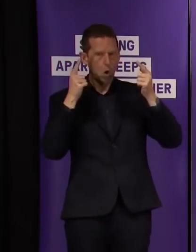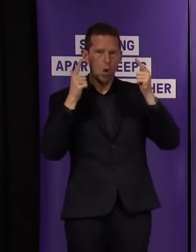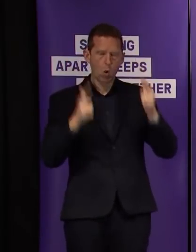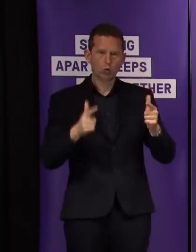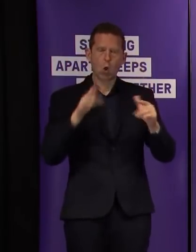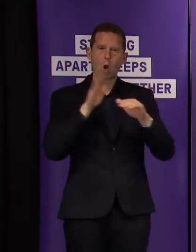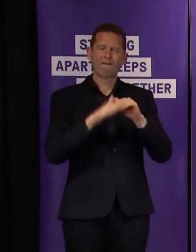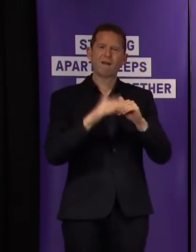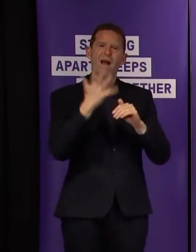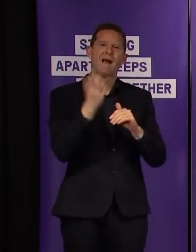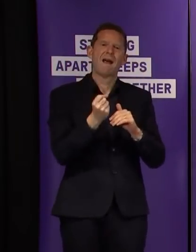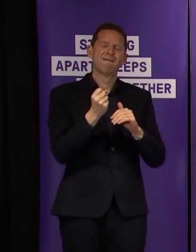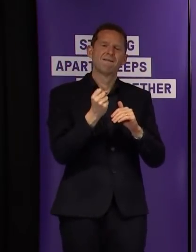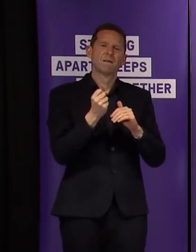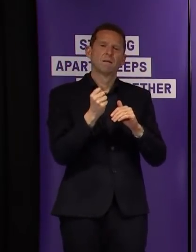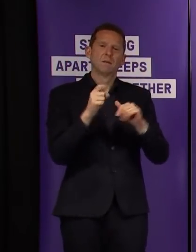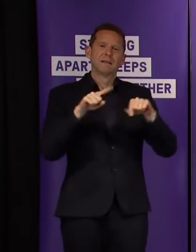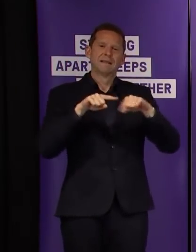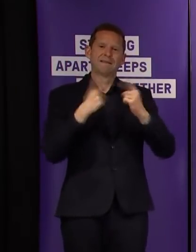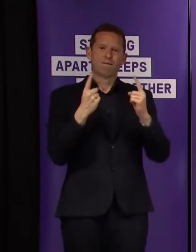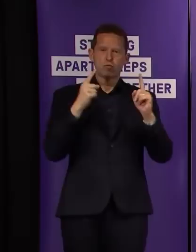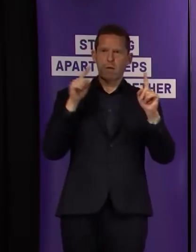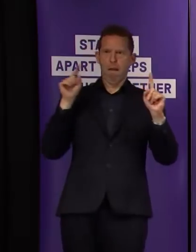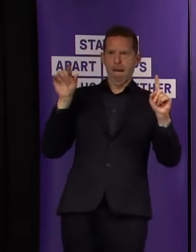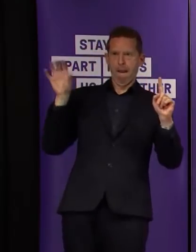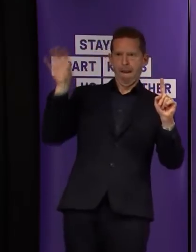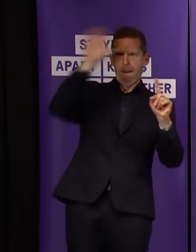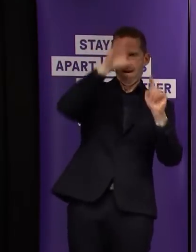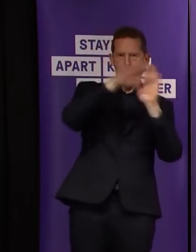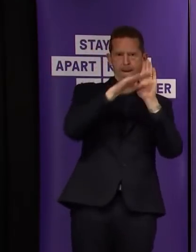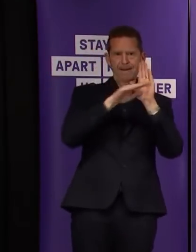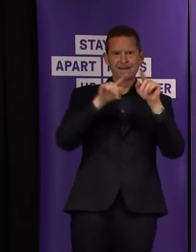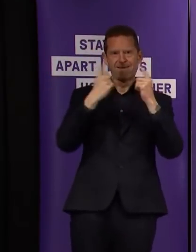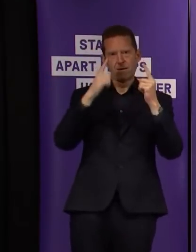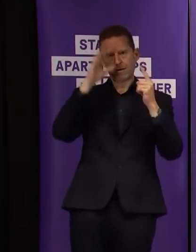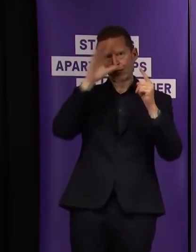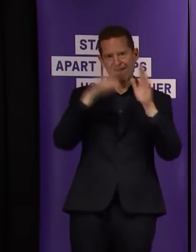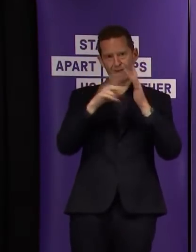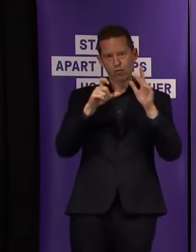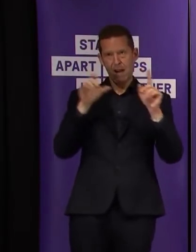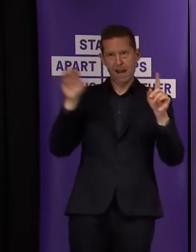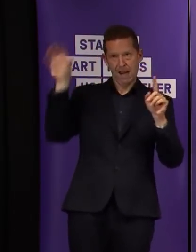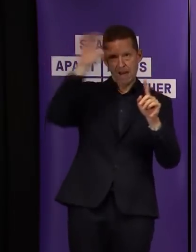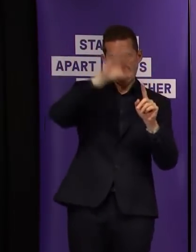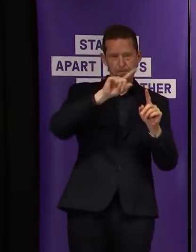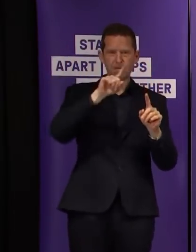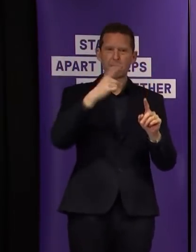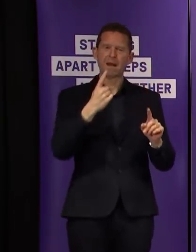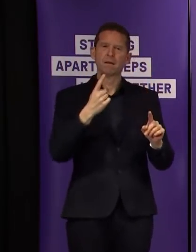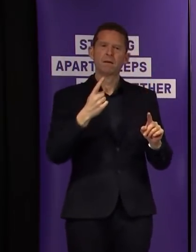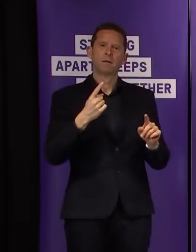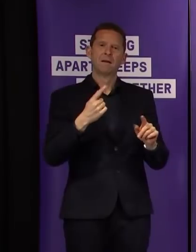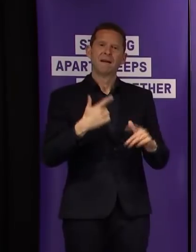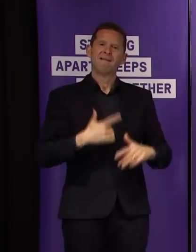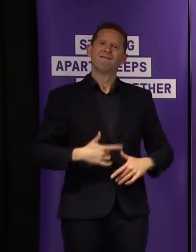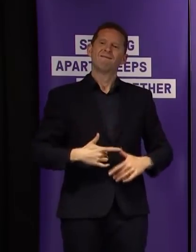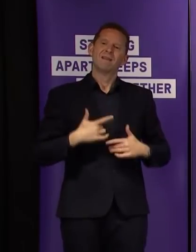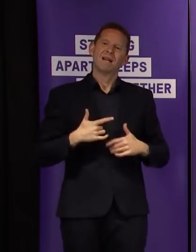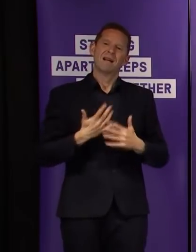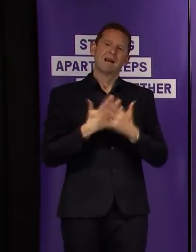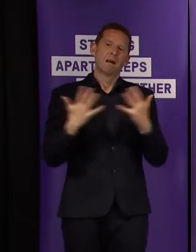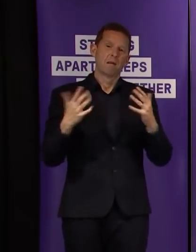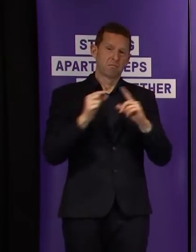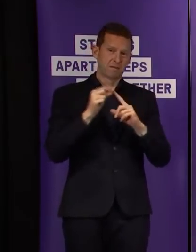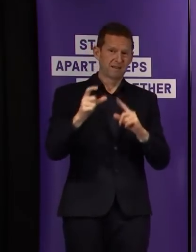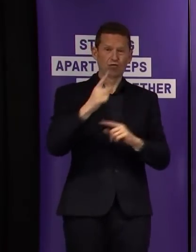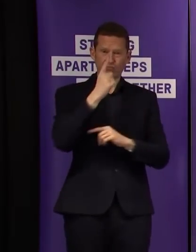multiple settings in regional Victoria. However, the fact that it is likely, highly likely, that in a couple